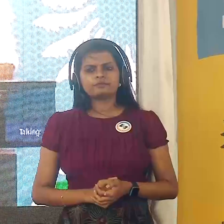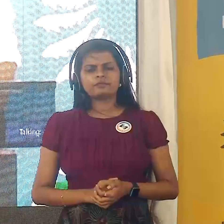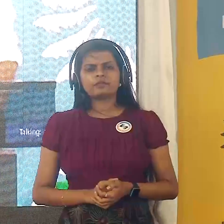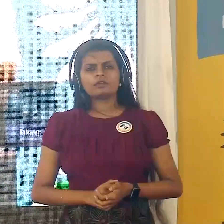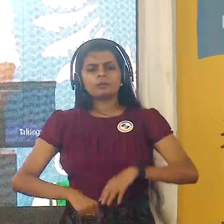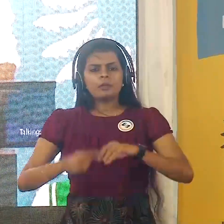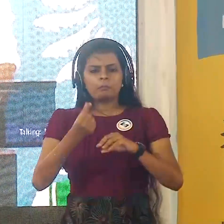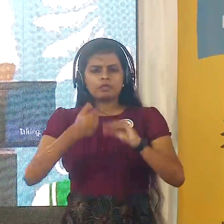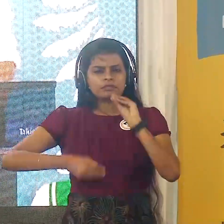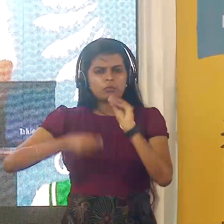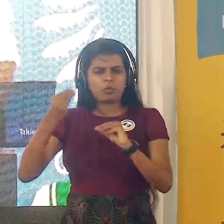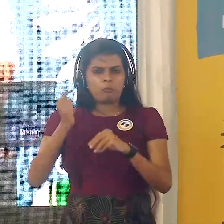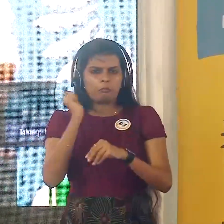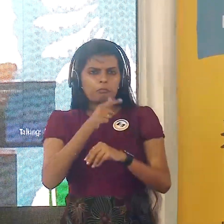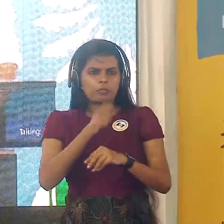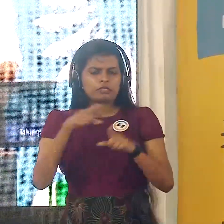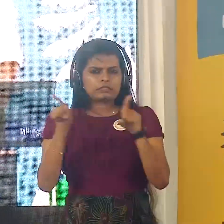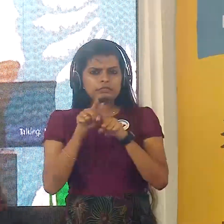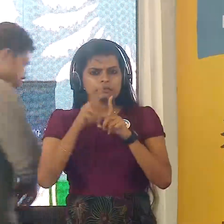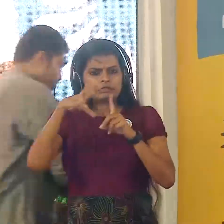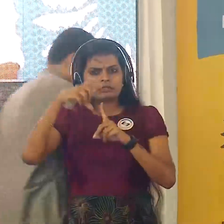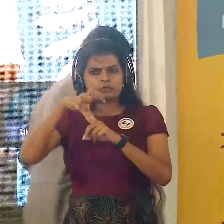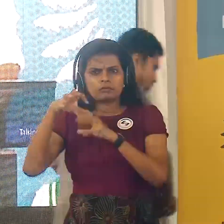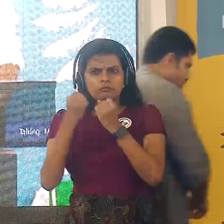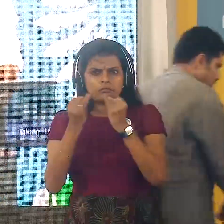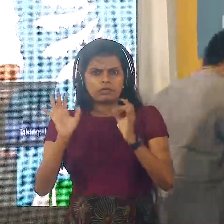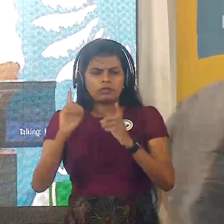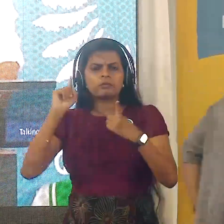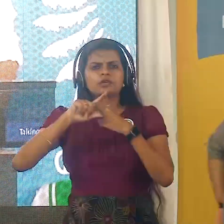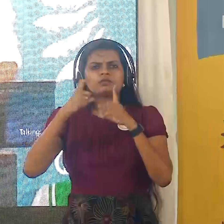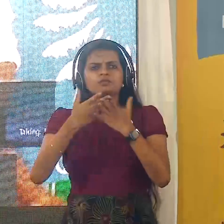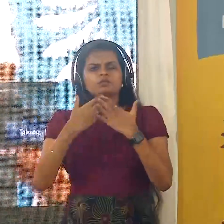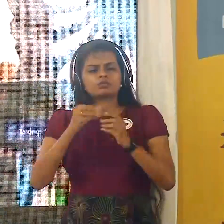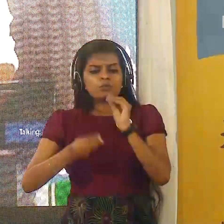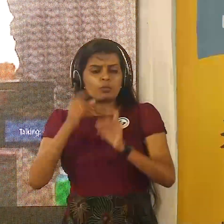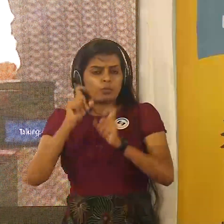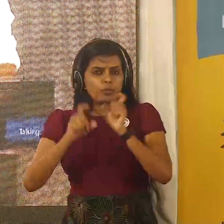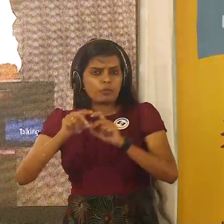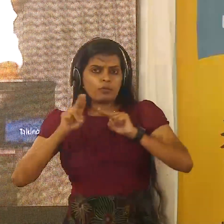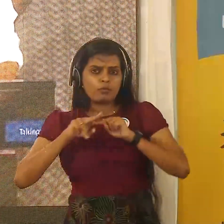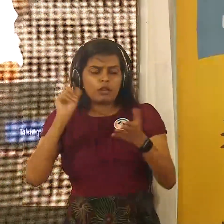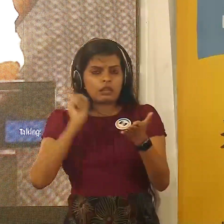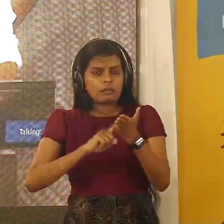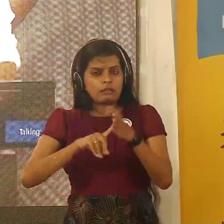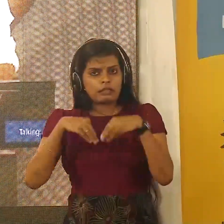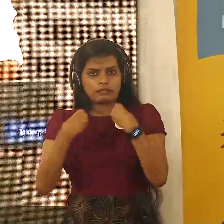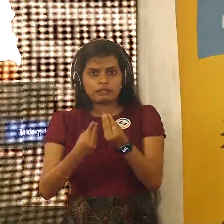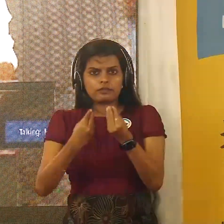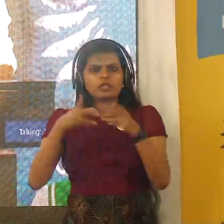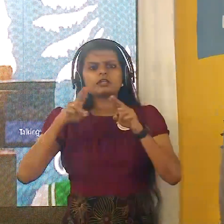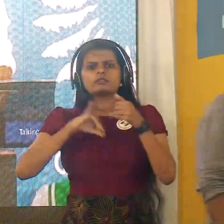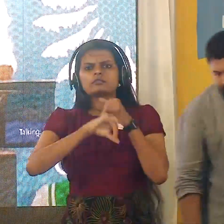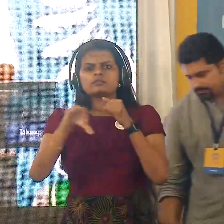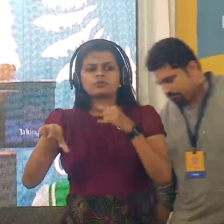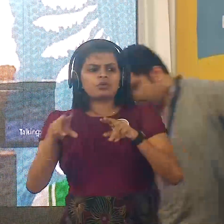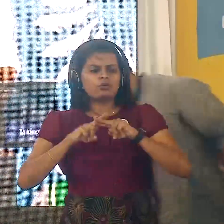high-paying sectors, more productive sectors, where more educated people are demanded. These are the sectors